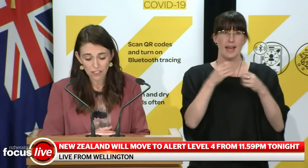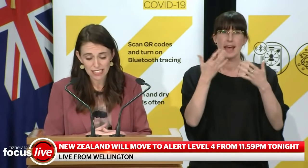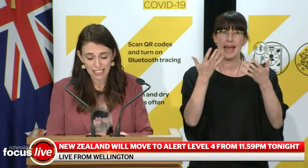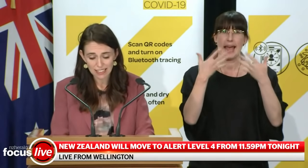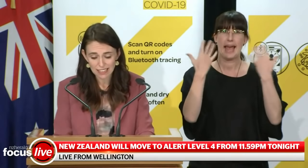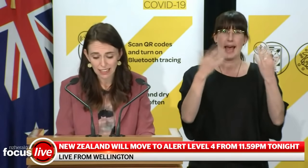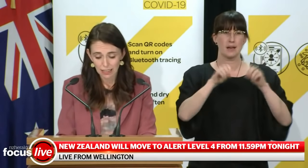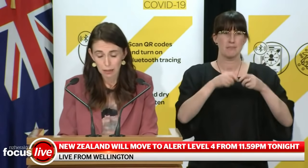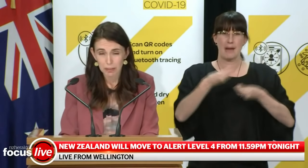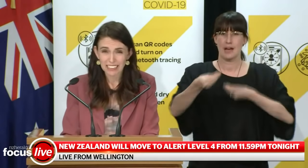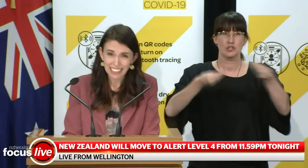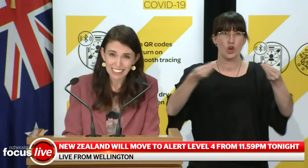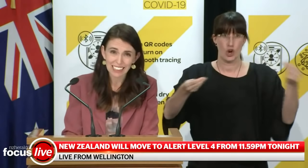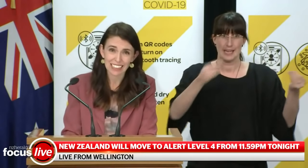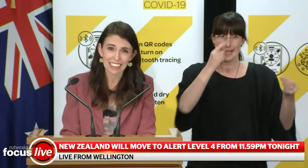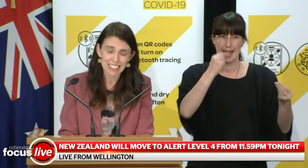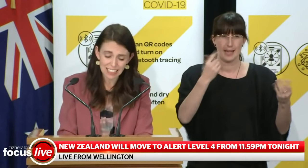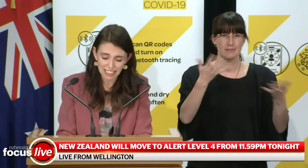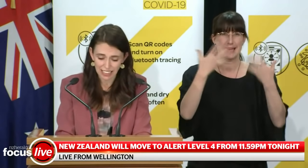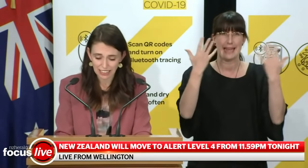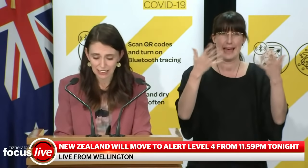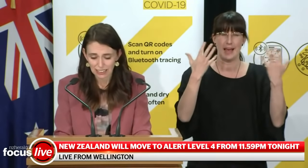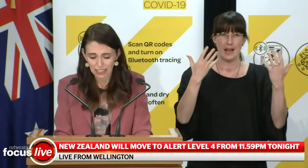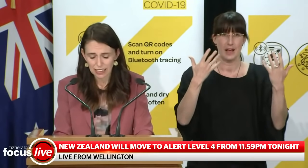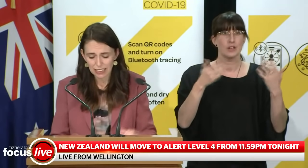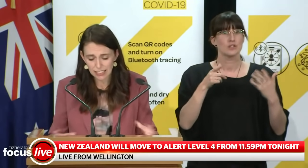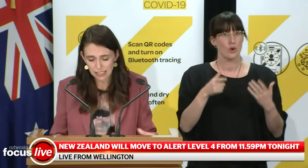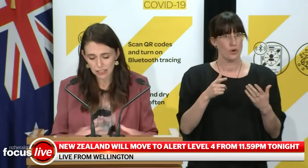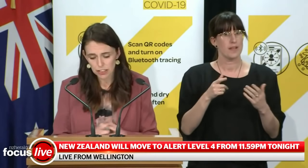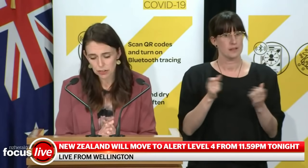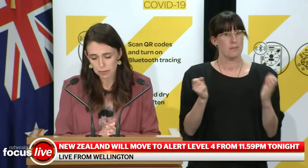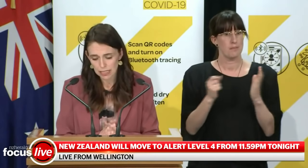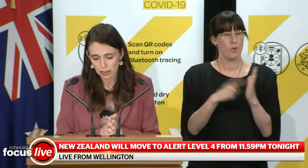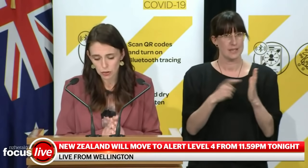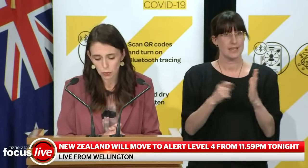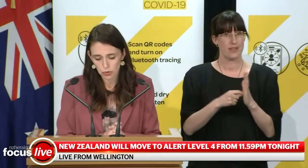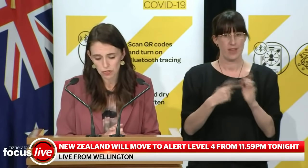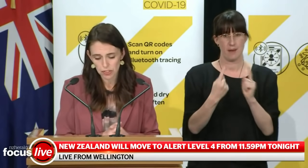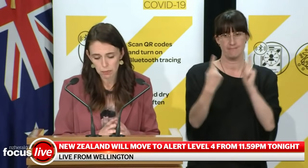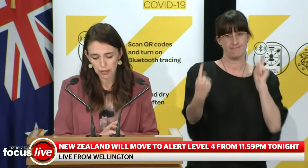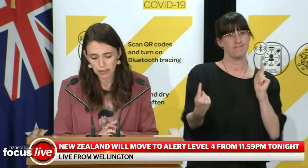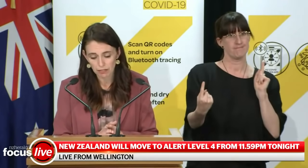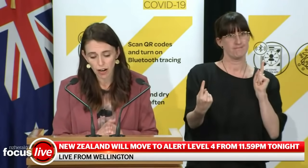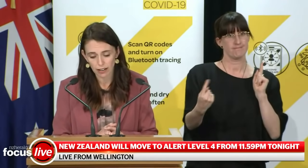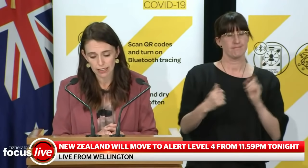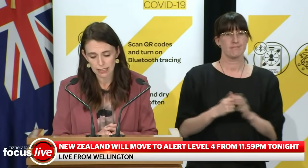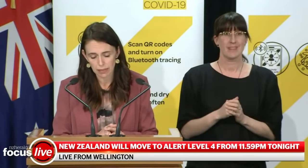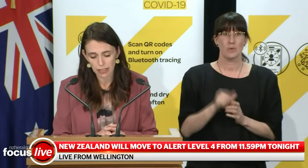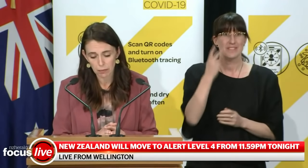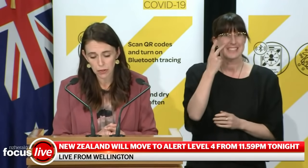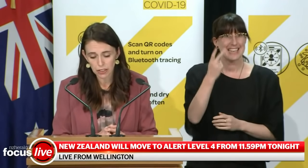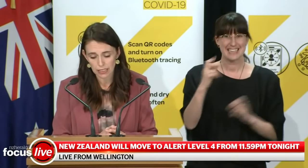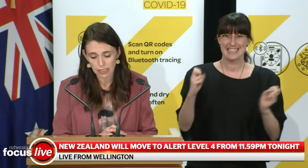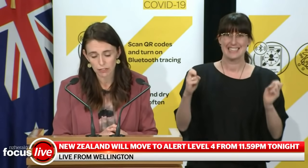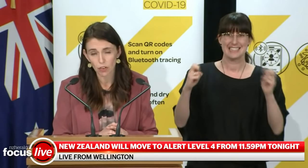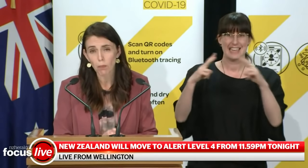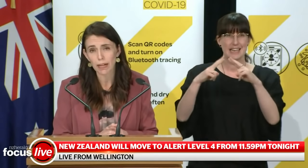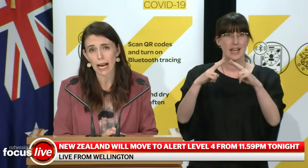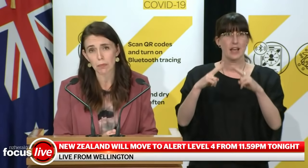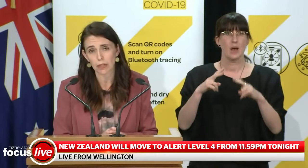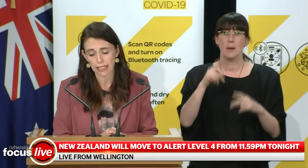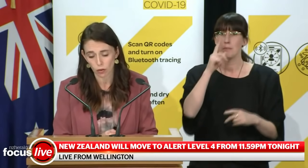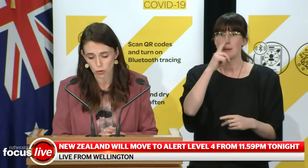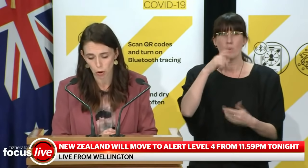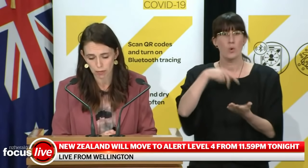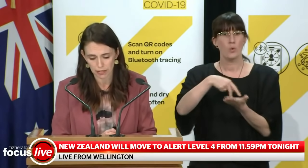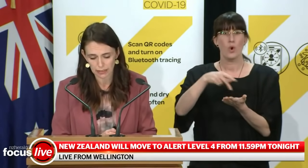seen overseas, particularly in Sydney, unnecessary trips outdoors have spread the virus and mean communities have not been